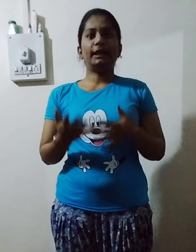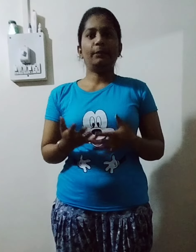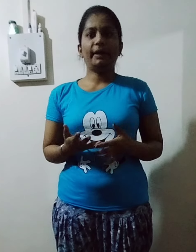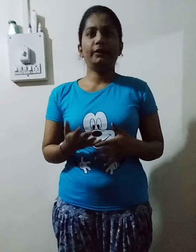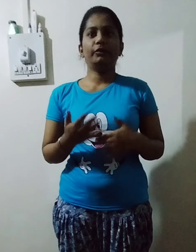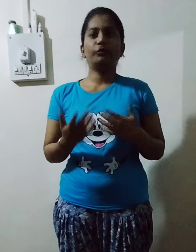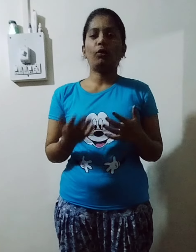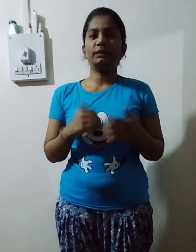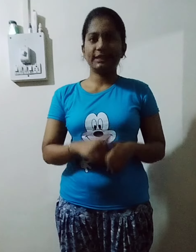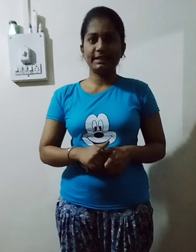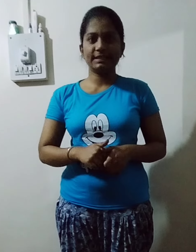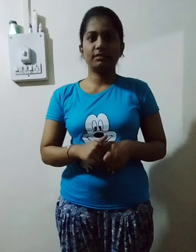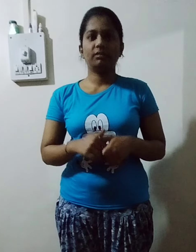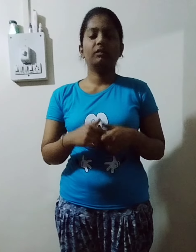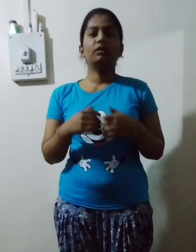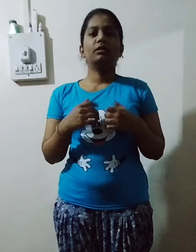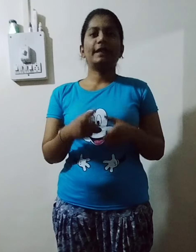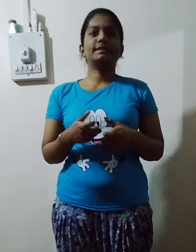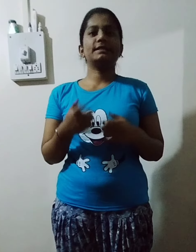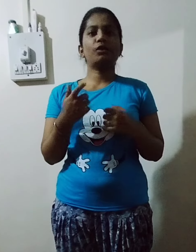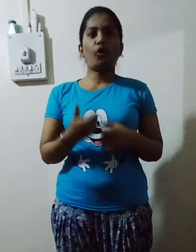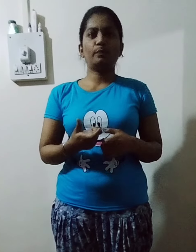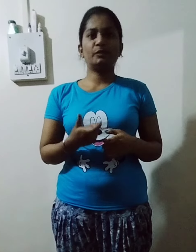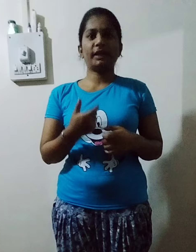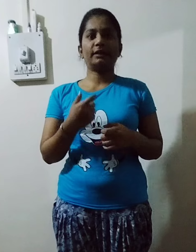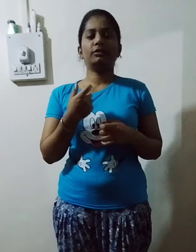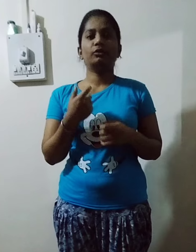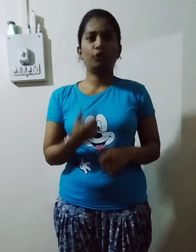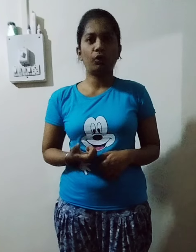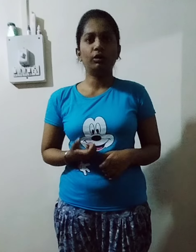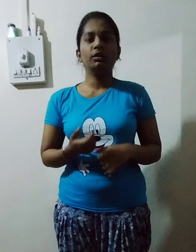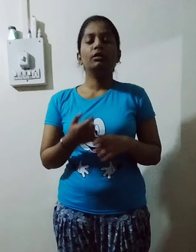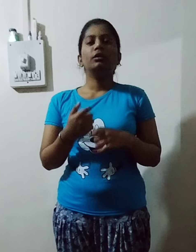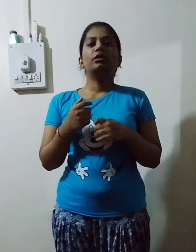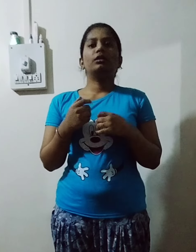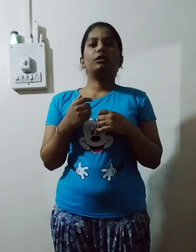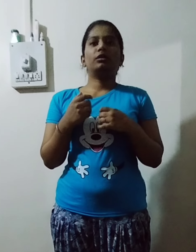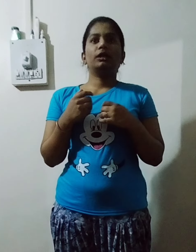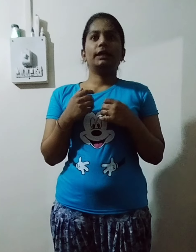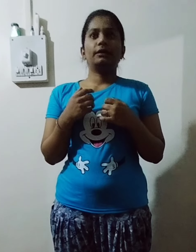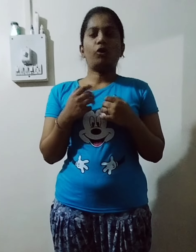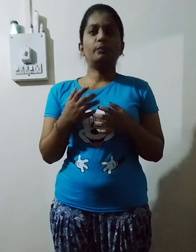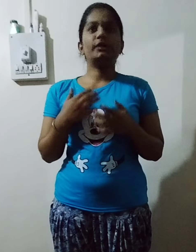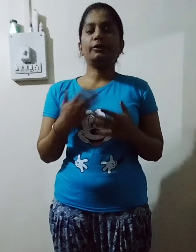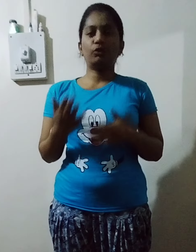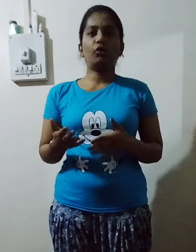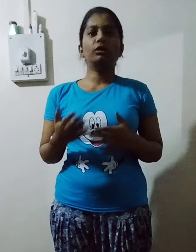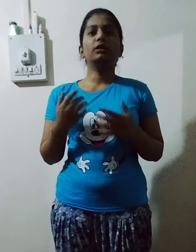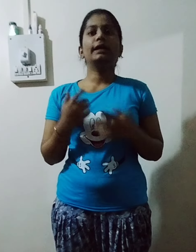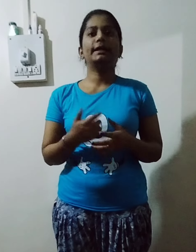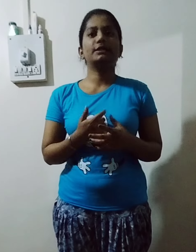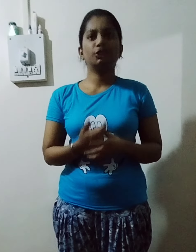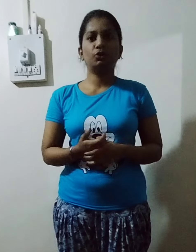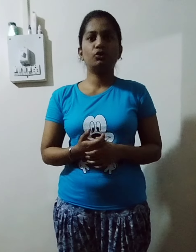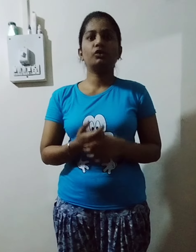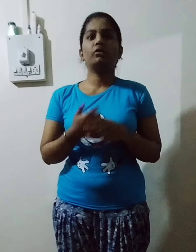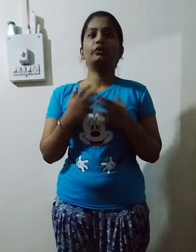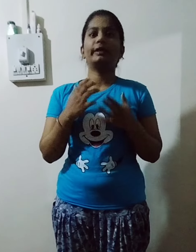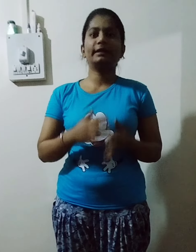element from the list. Next is object clone. Object clone, it is used to return